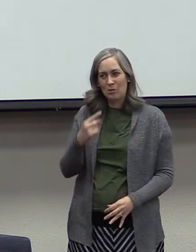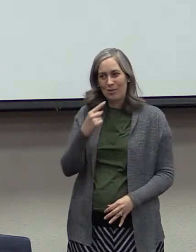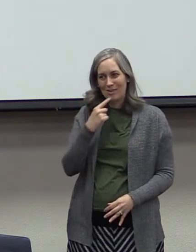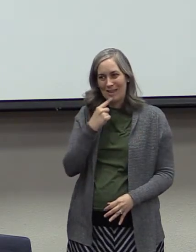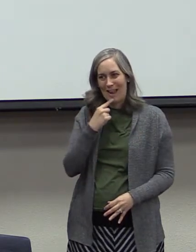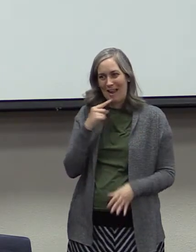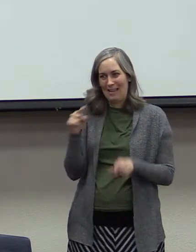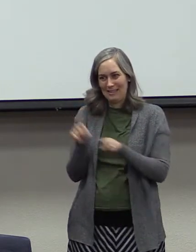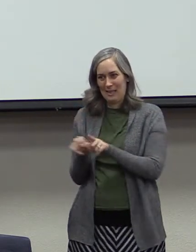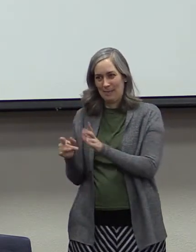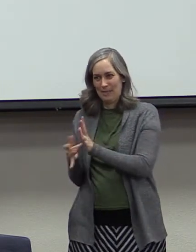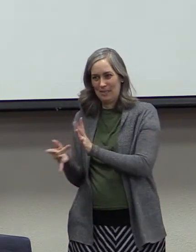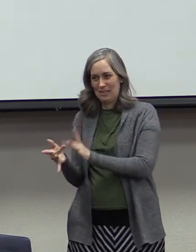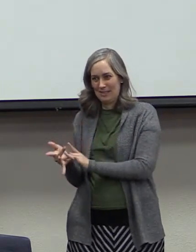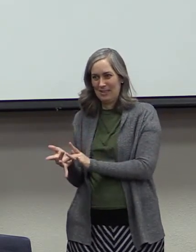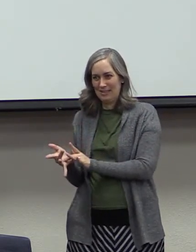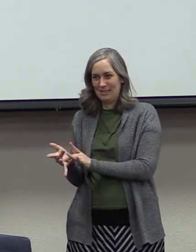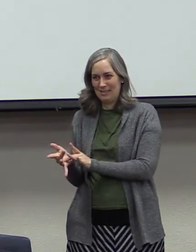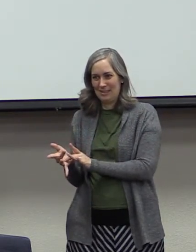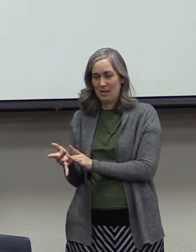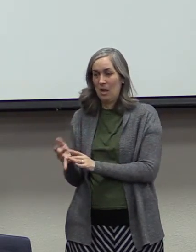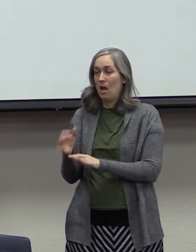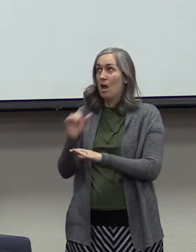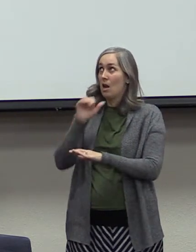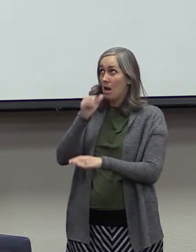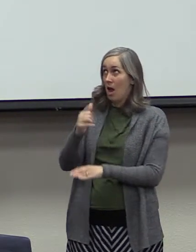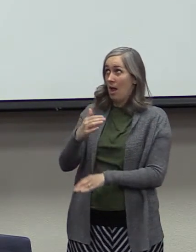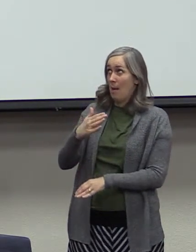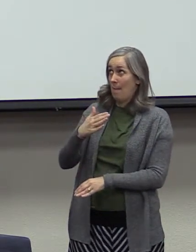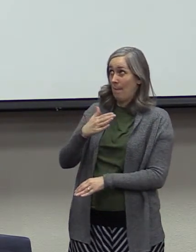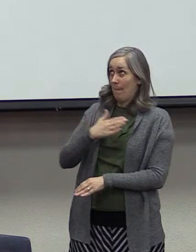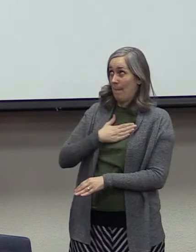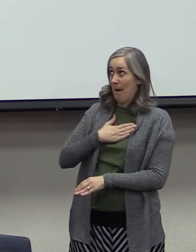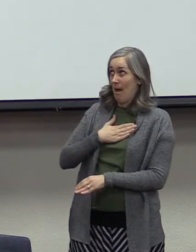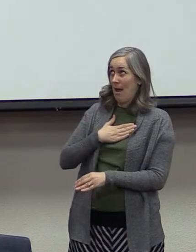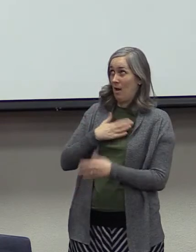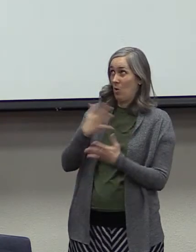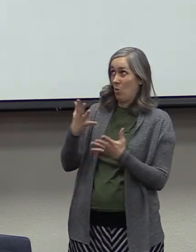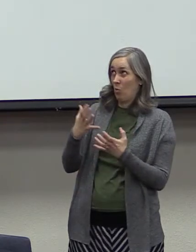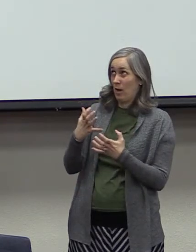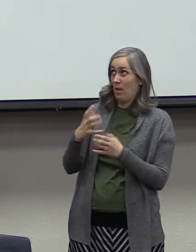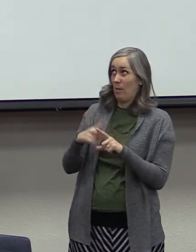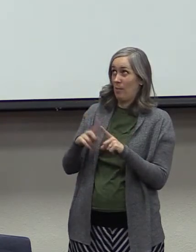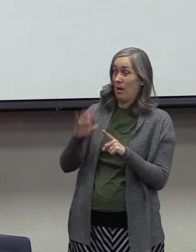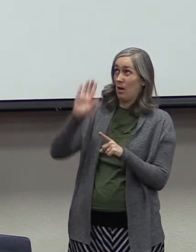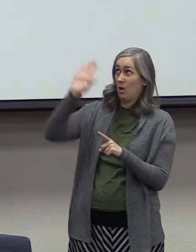that prayer that night. Not my will, but yours be done.